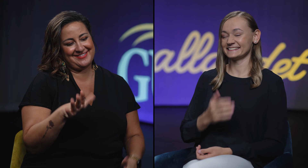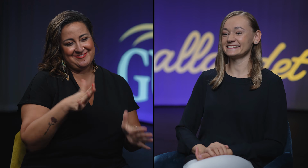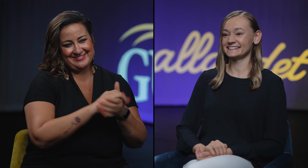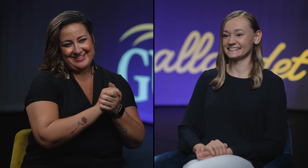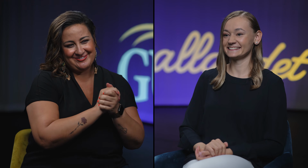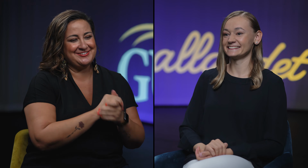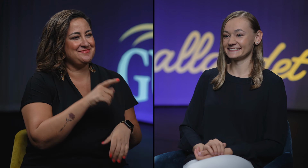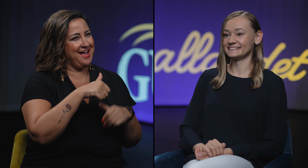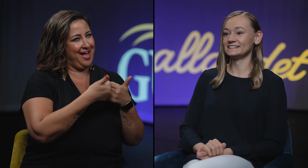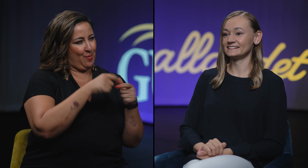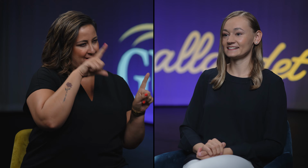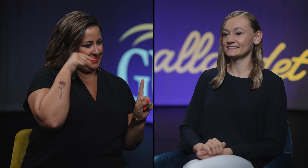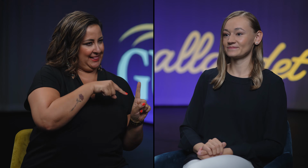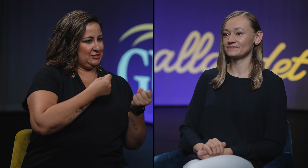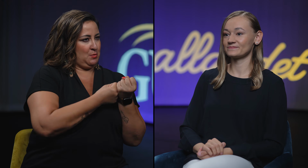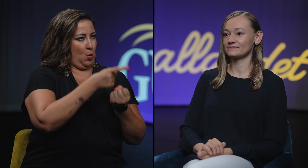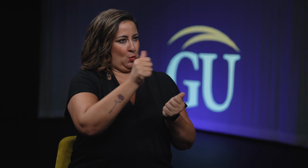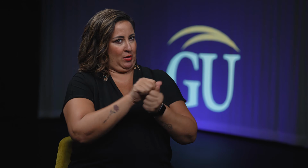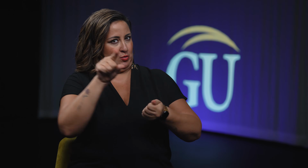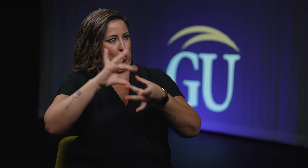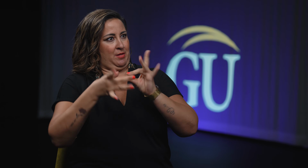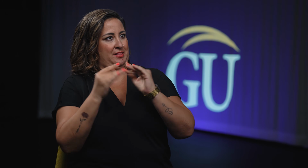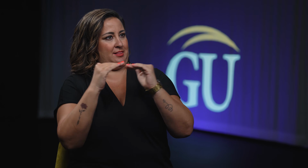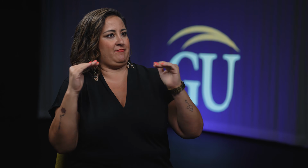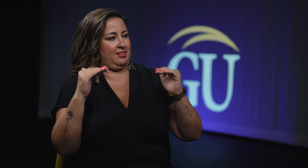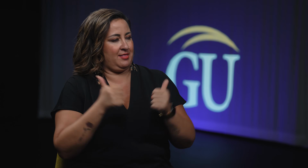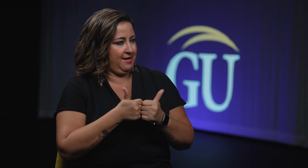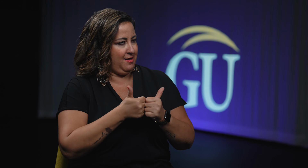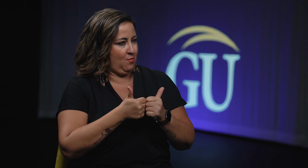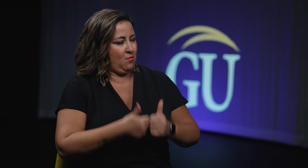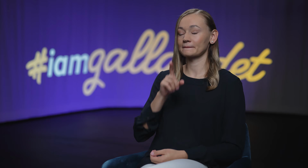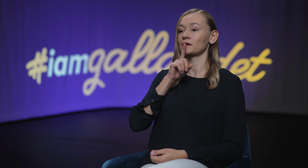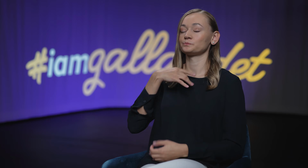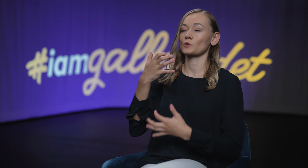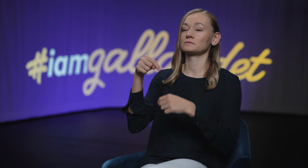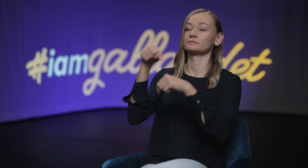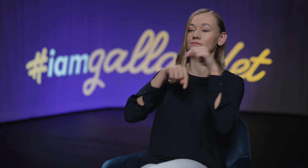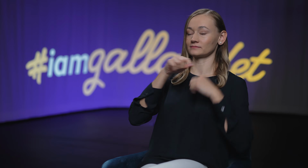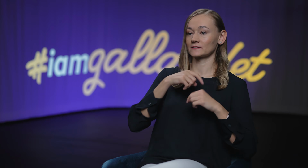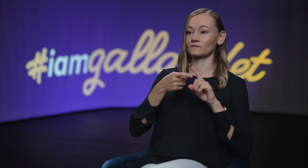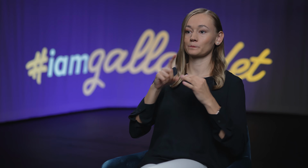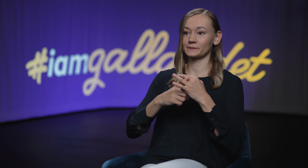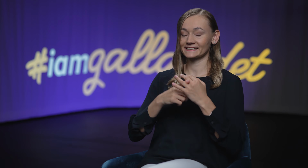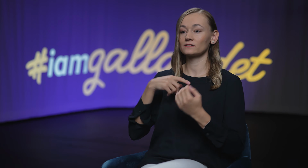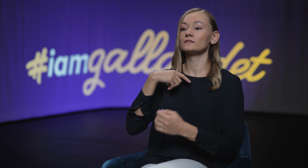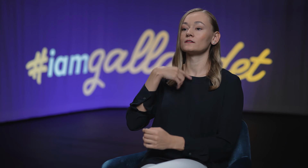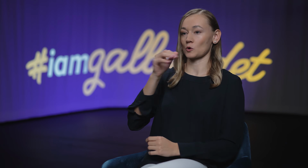you. How did Gallaudet support you with Olympic level sports? I want to go backwards a bit and start at the beginning.